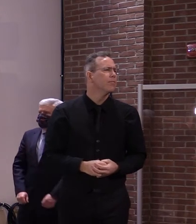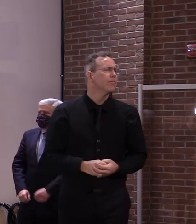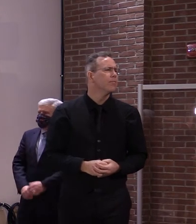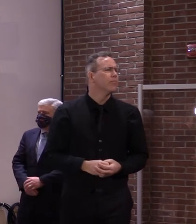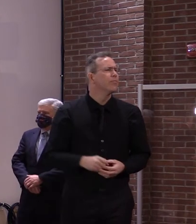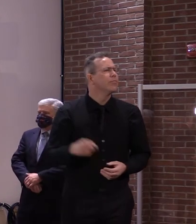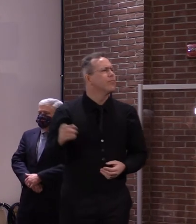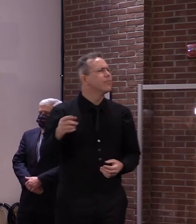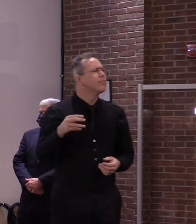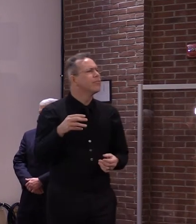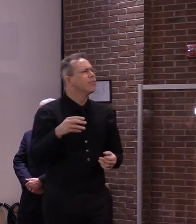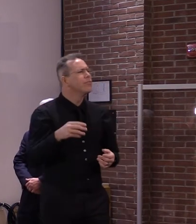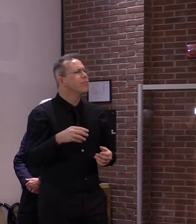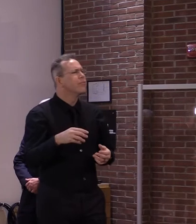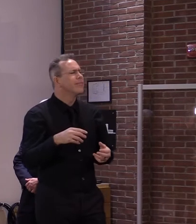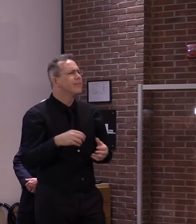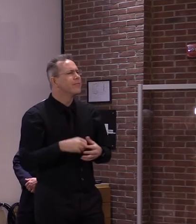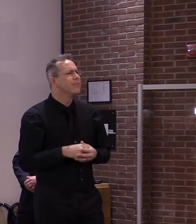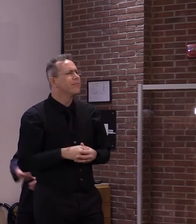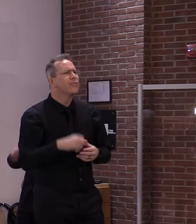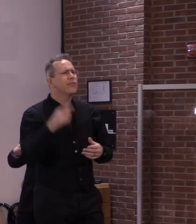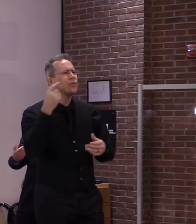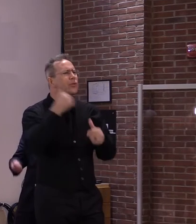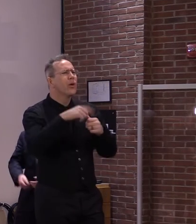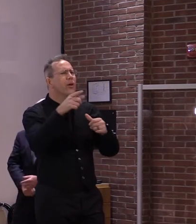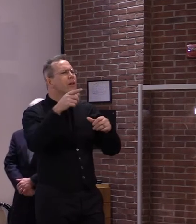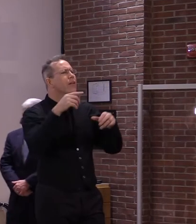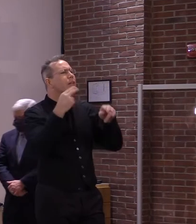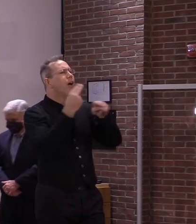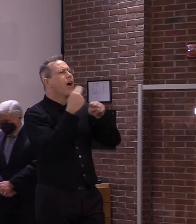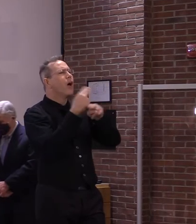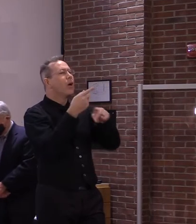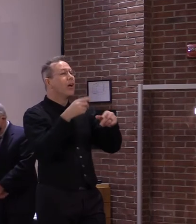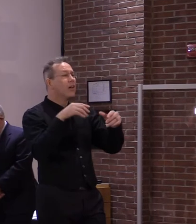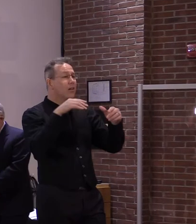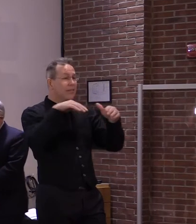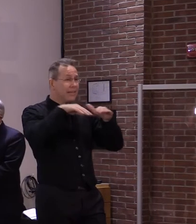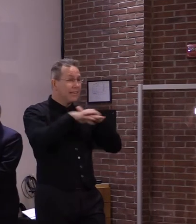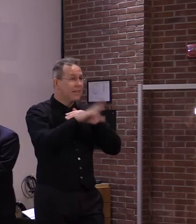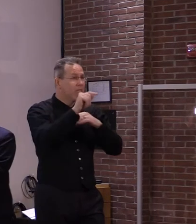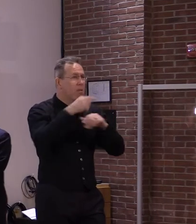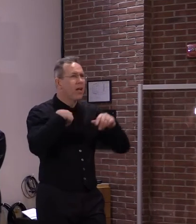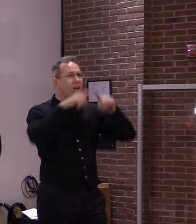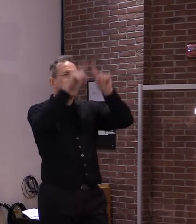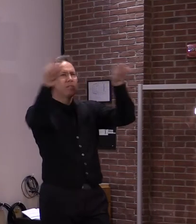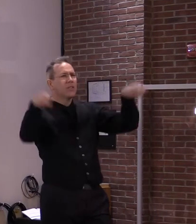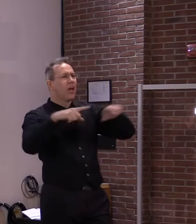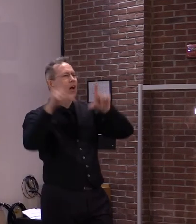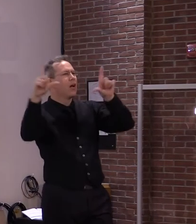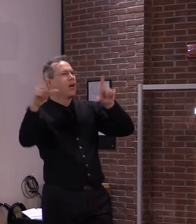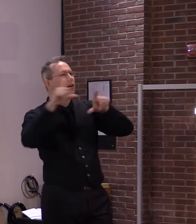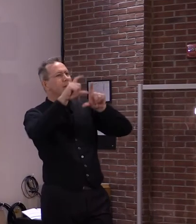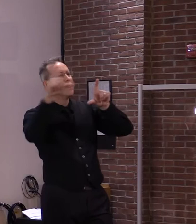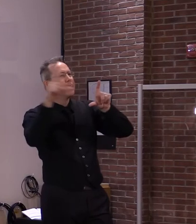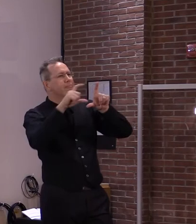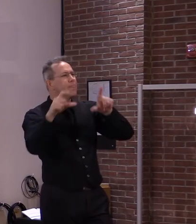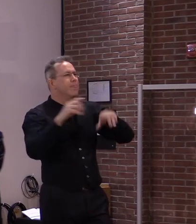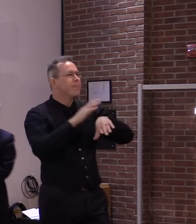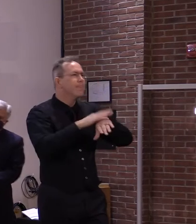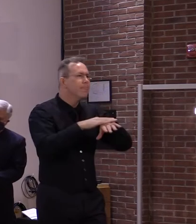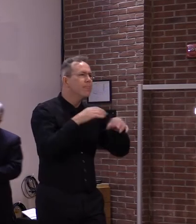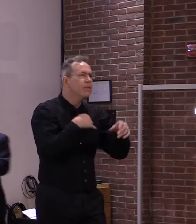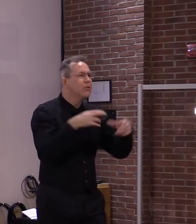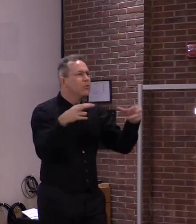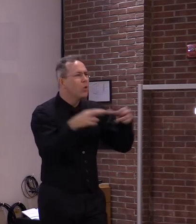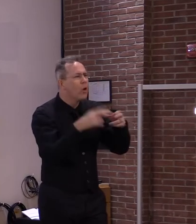need to consider that kovit is everywhere and act accordingly it's built it's a nice touchstone for people to be able to check out what's happening in their town secretary